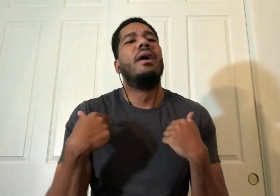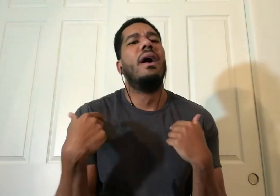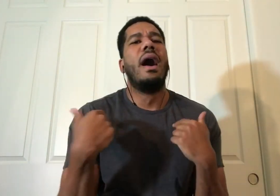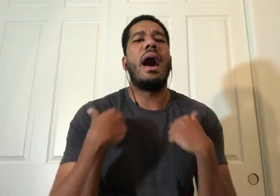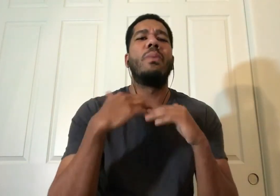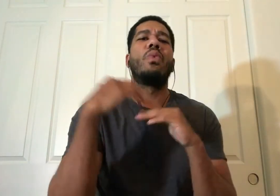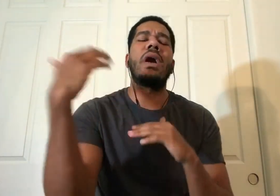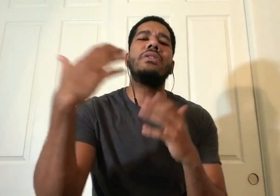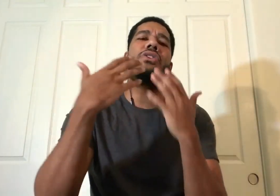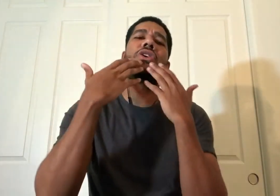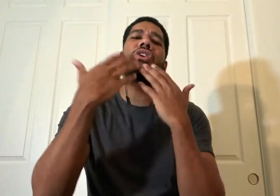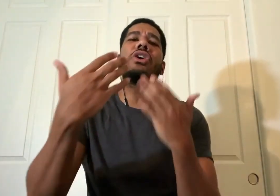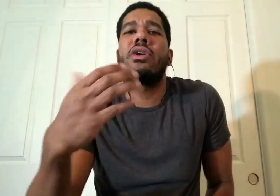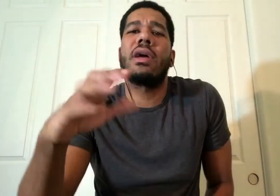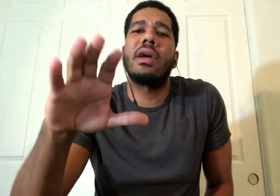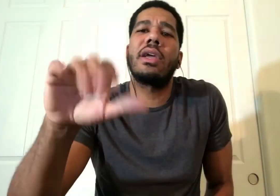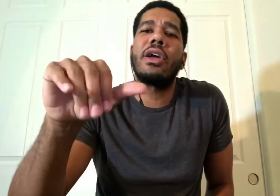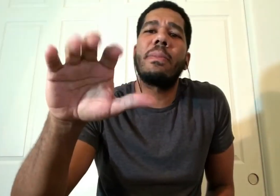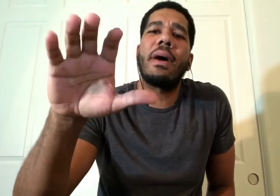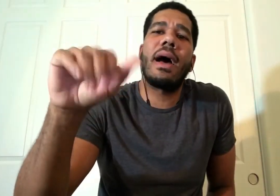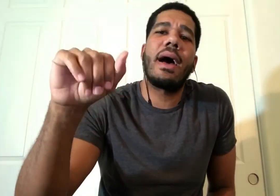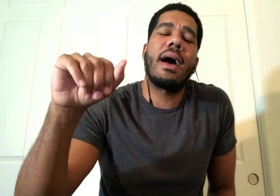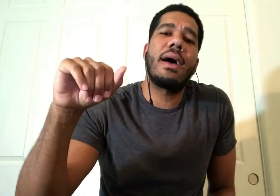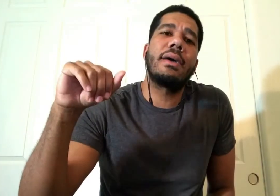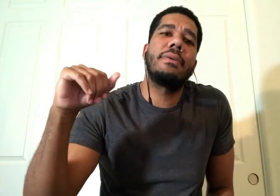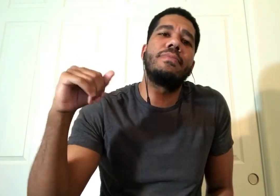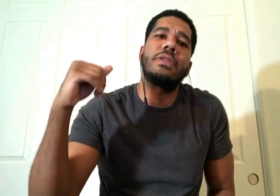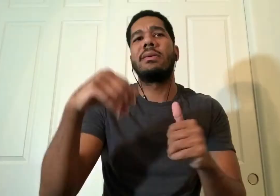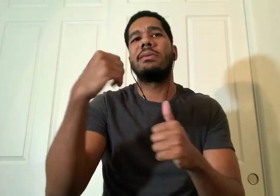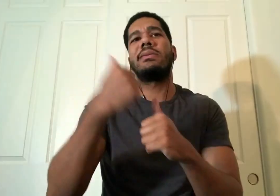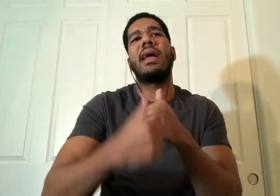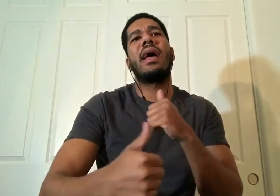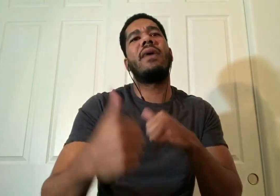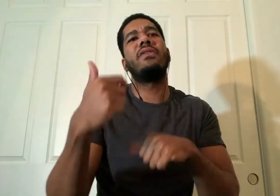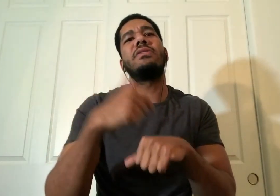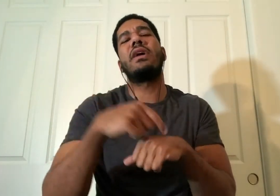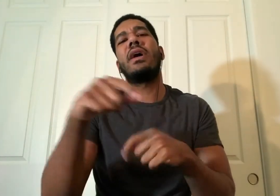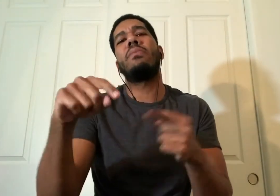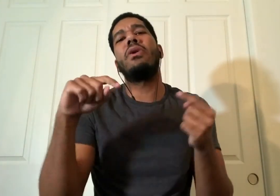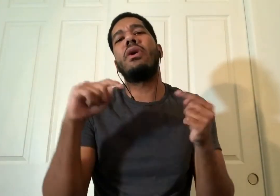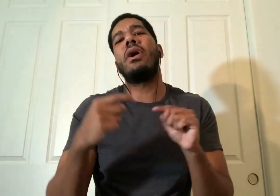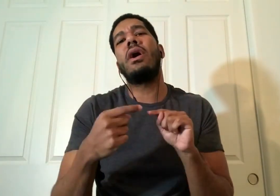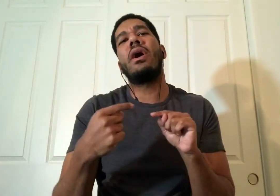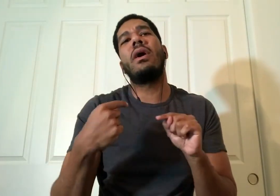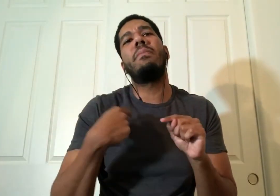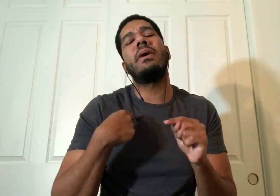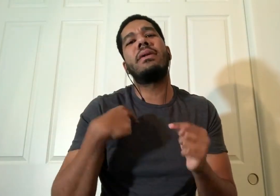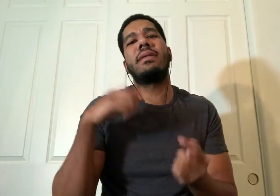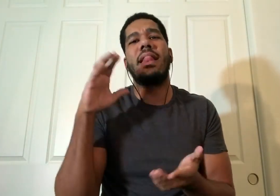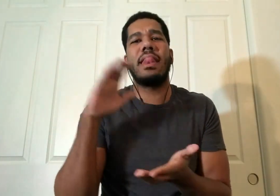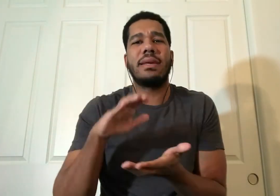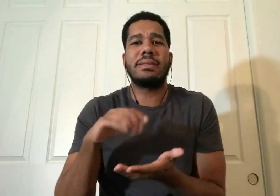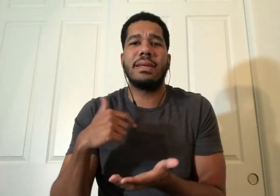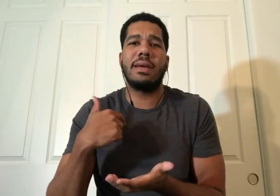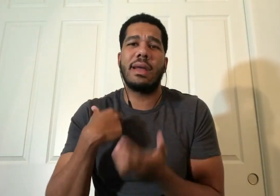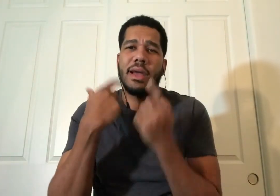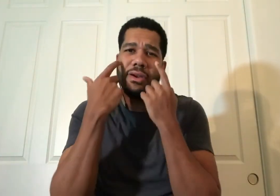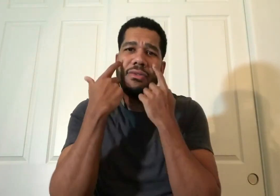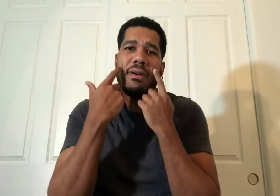cry. I'm way too good at goodbyes. 'Cause every time you hurt me, the less that I